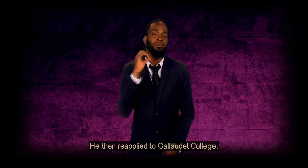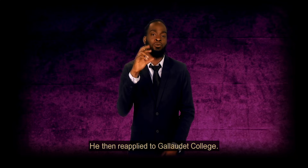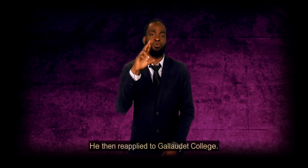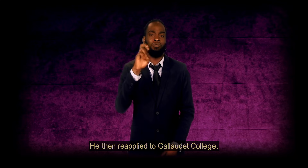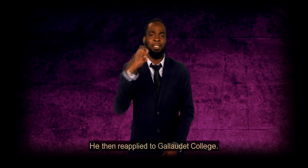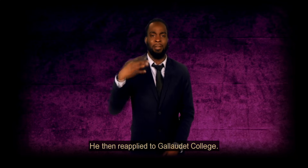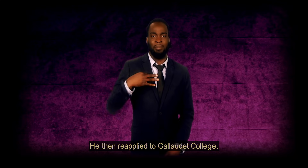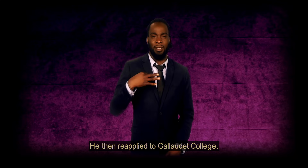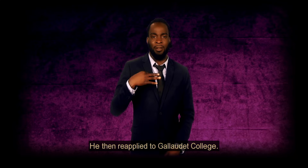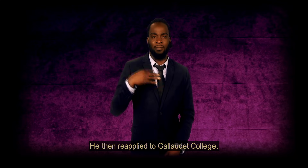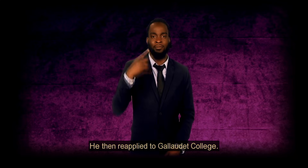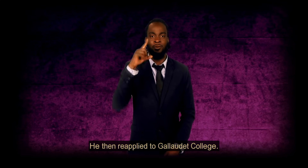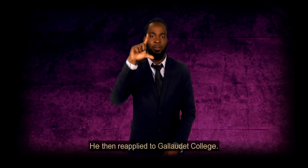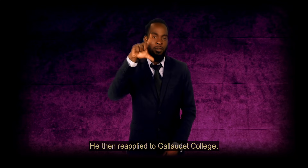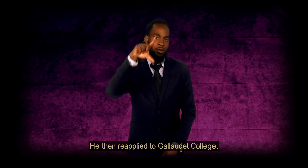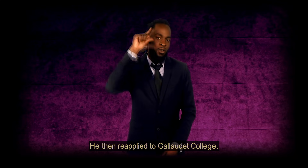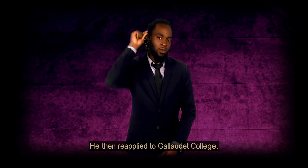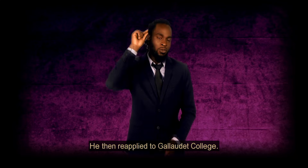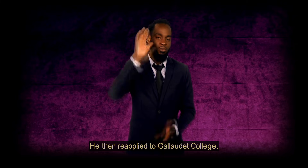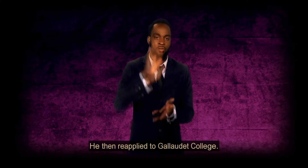He then reapplied to Gallaudet College.